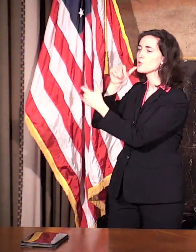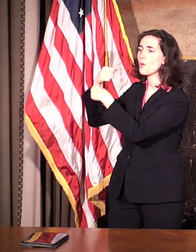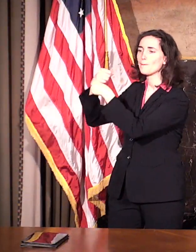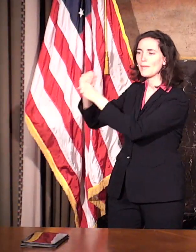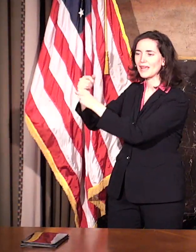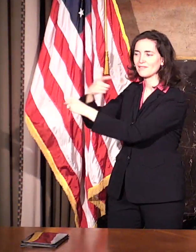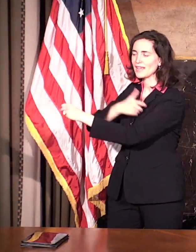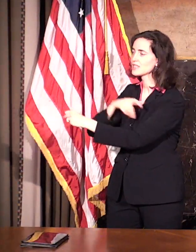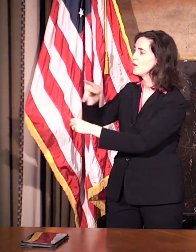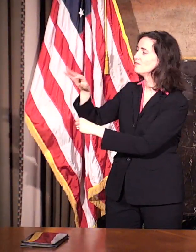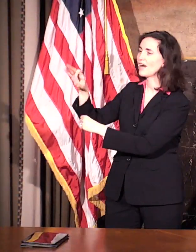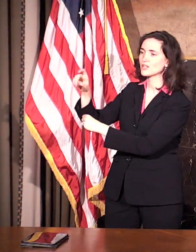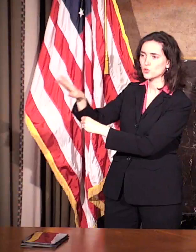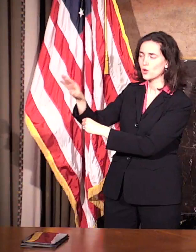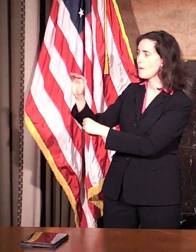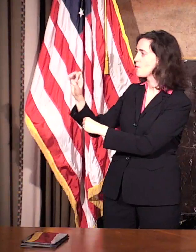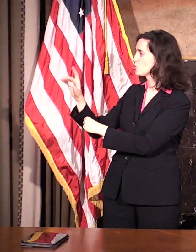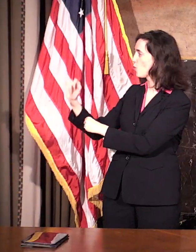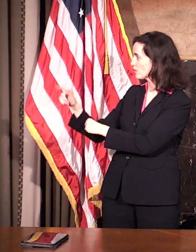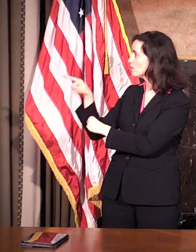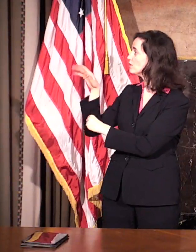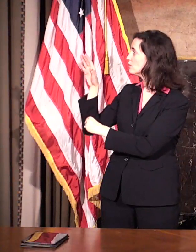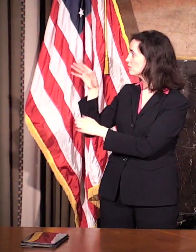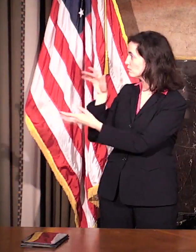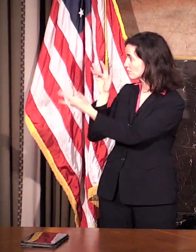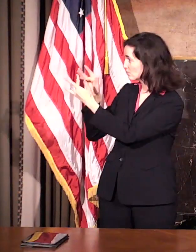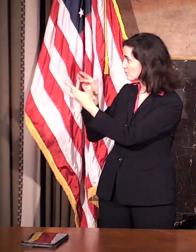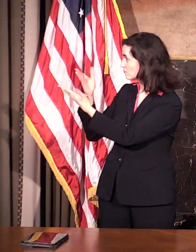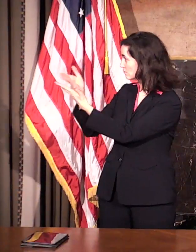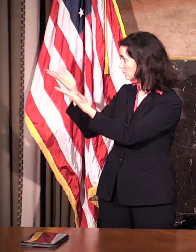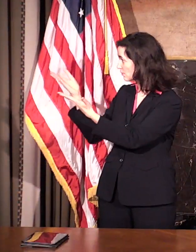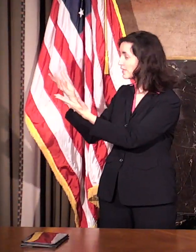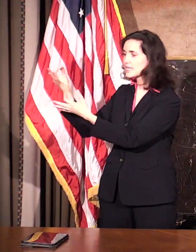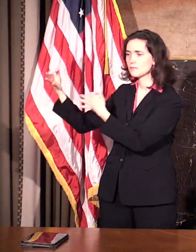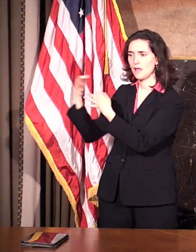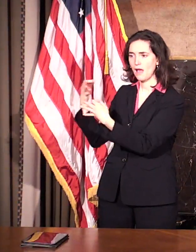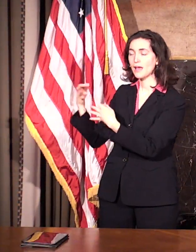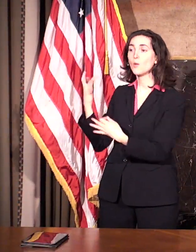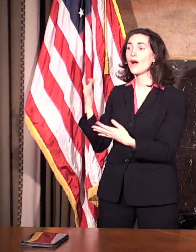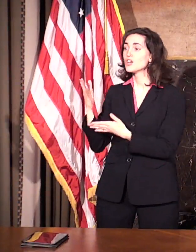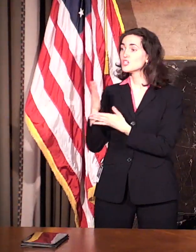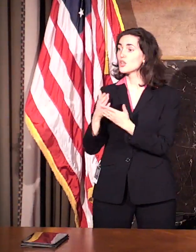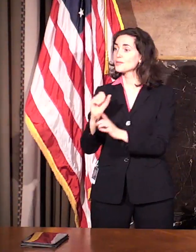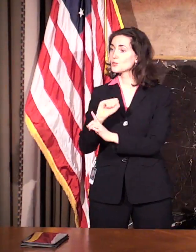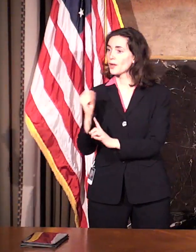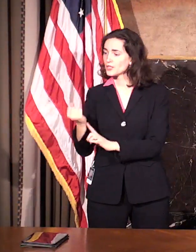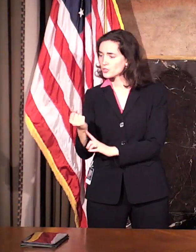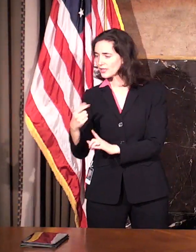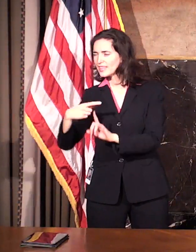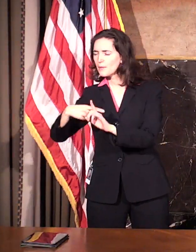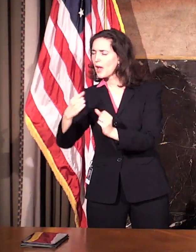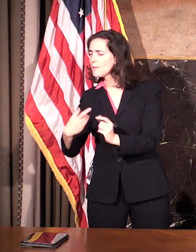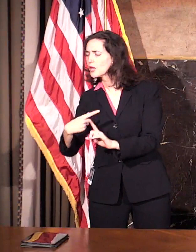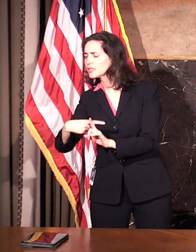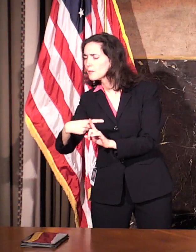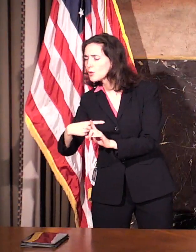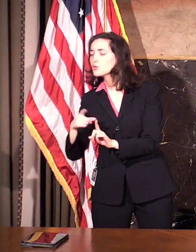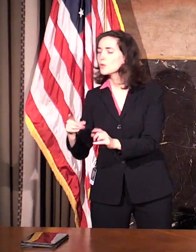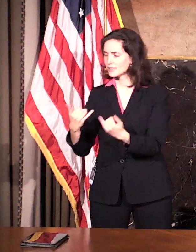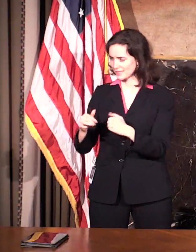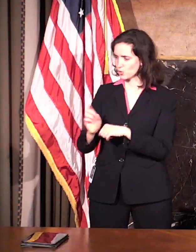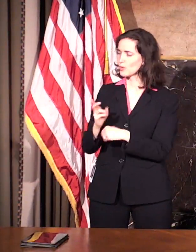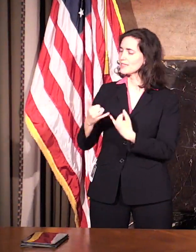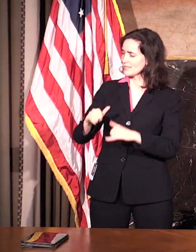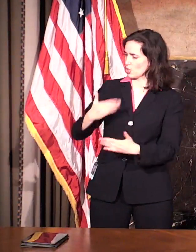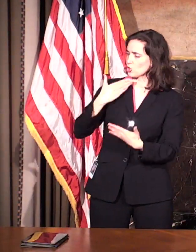or Moderna, and they walk through what happened. There are some instances where, depending on the circumstance, depending on the temperature range, you can actually still use